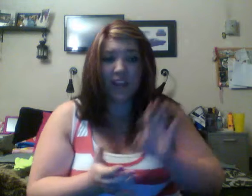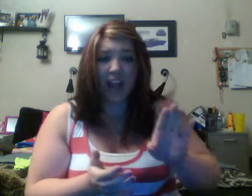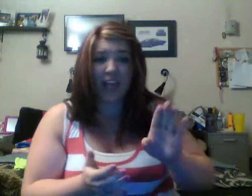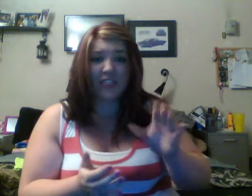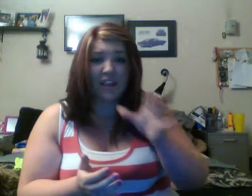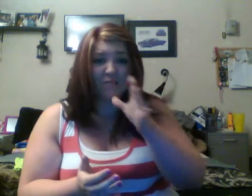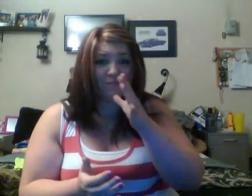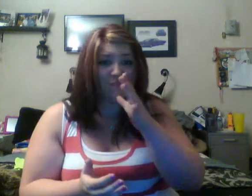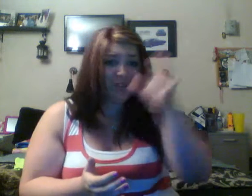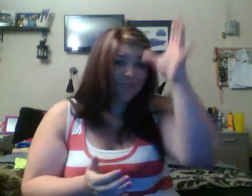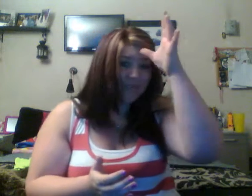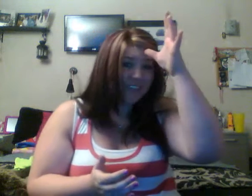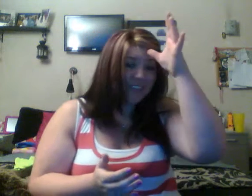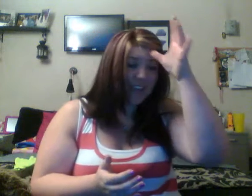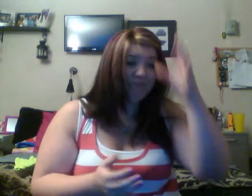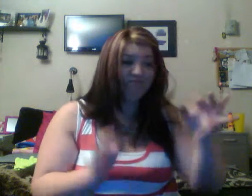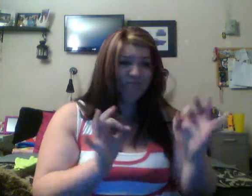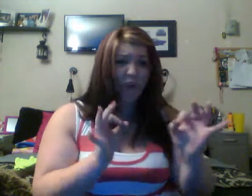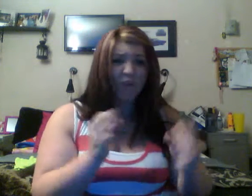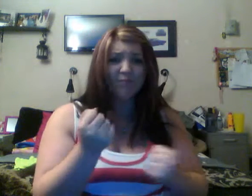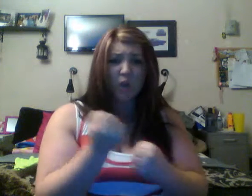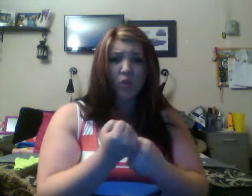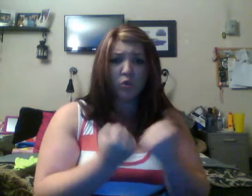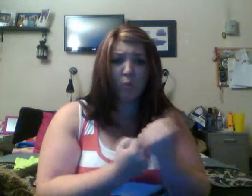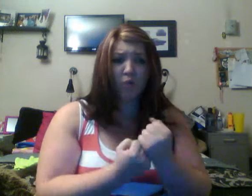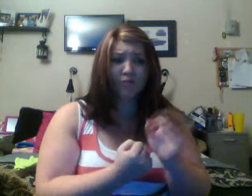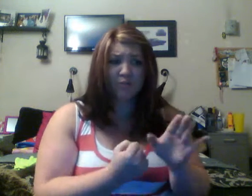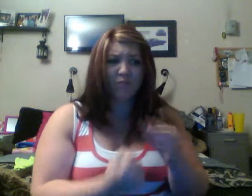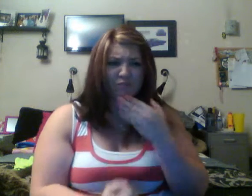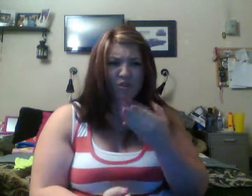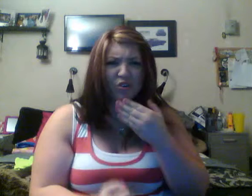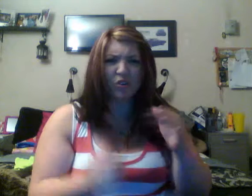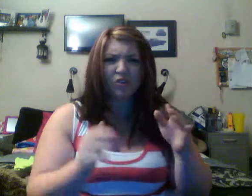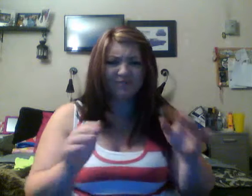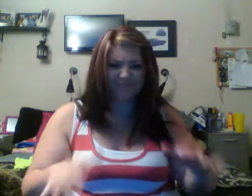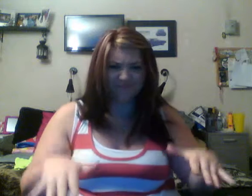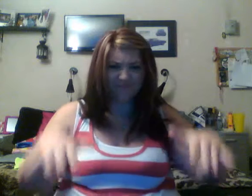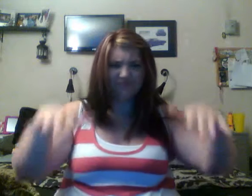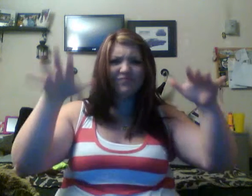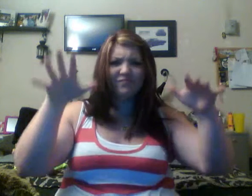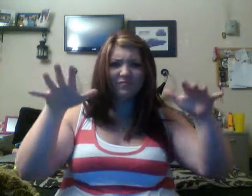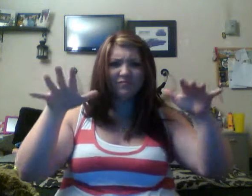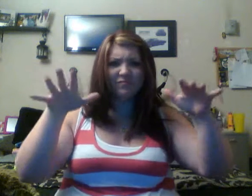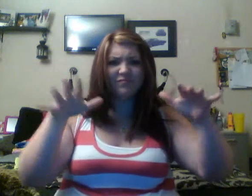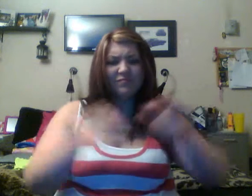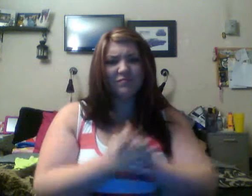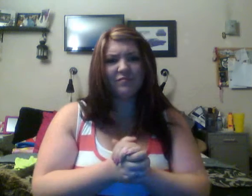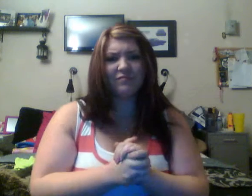right. Somebody supported them. Someone gave them a real good childhood, and a lot of them had support right on up until they